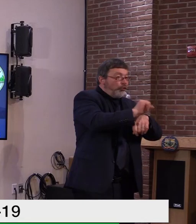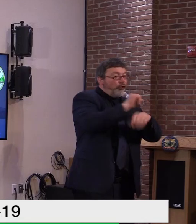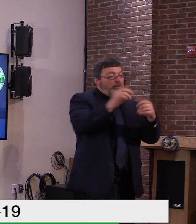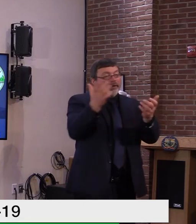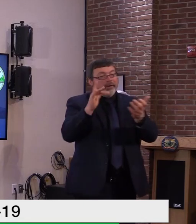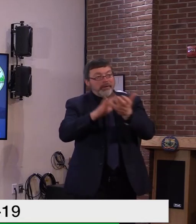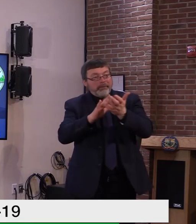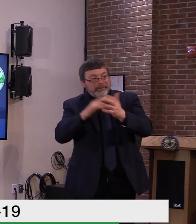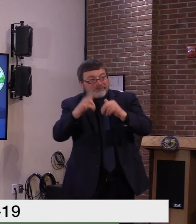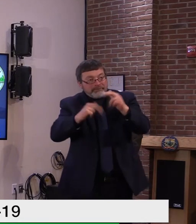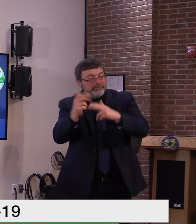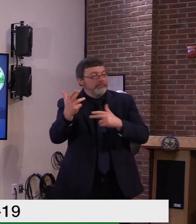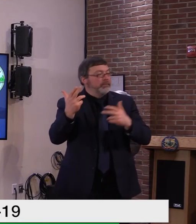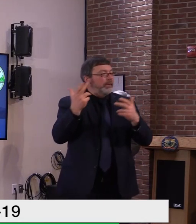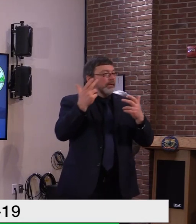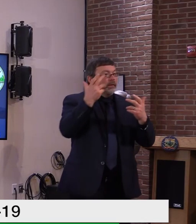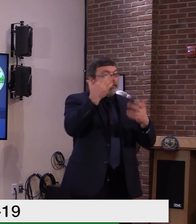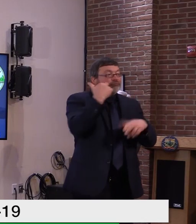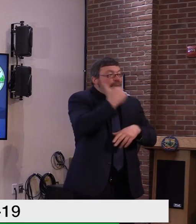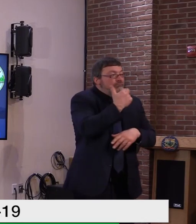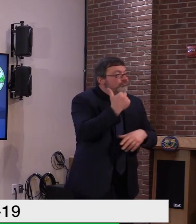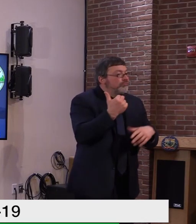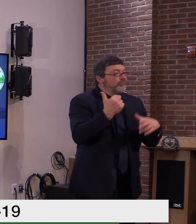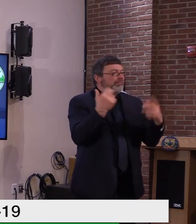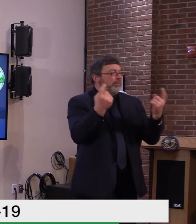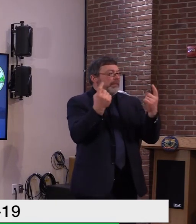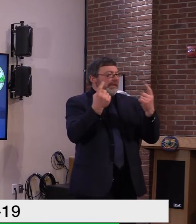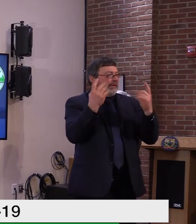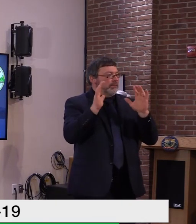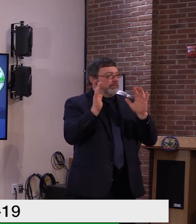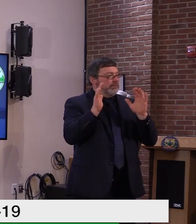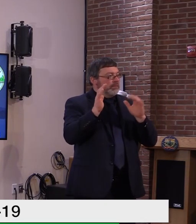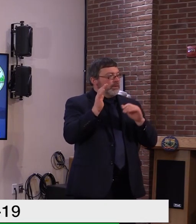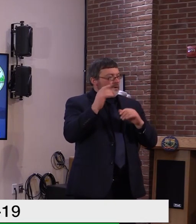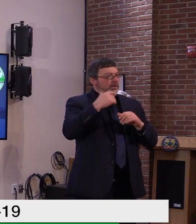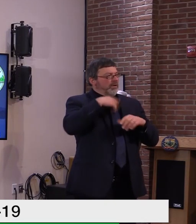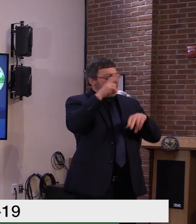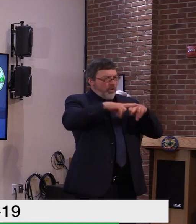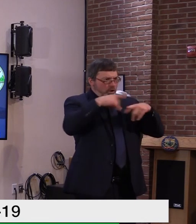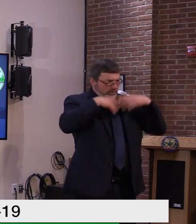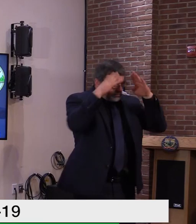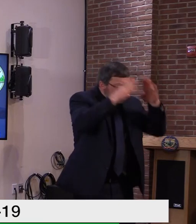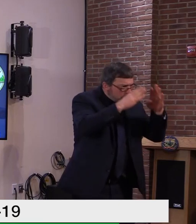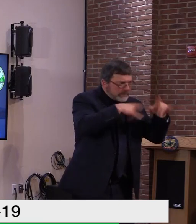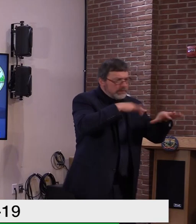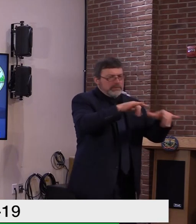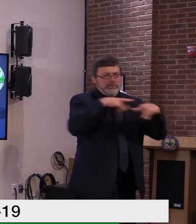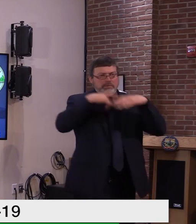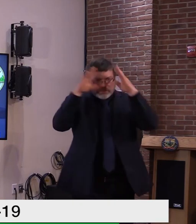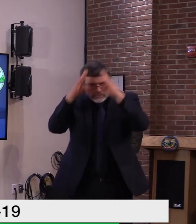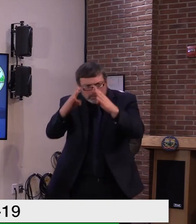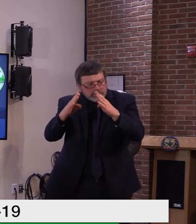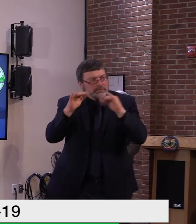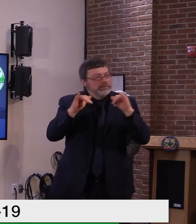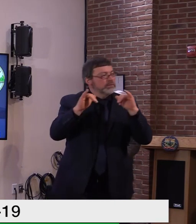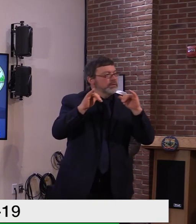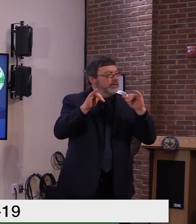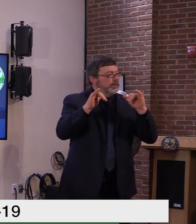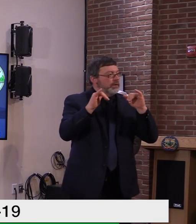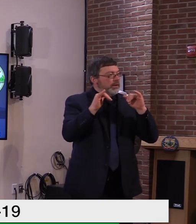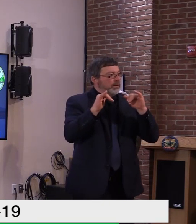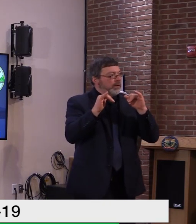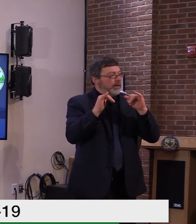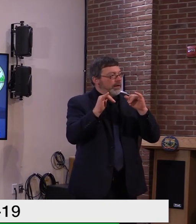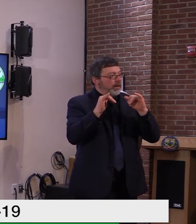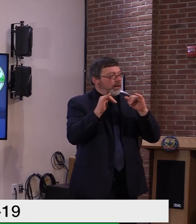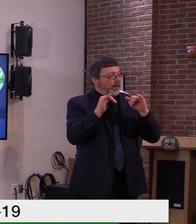we pay special attention, obviously, but we don't see a lot of those turning into multiple case